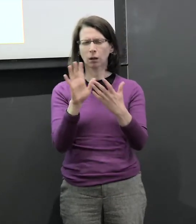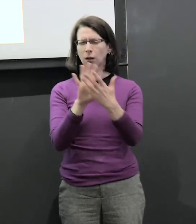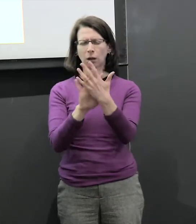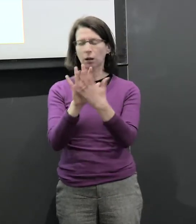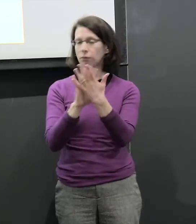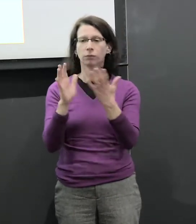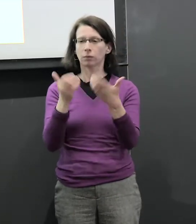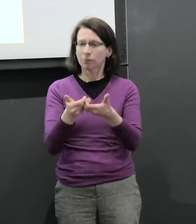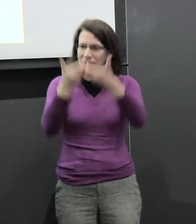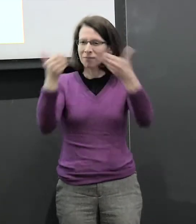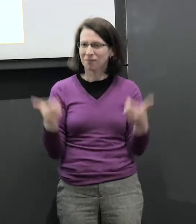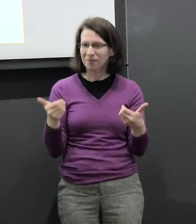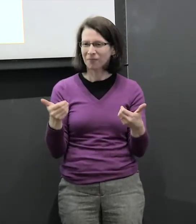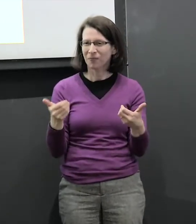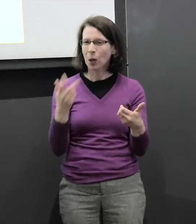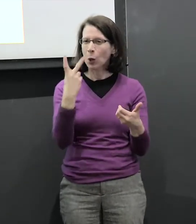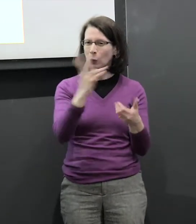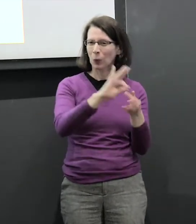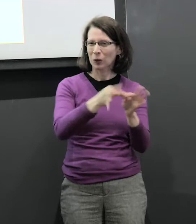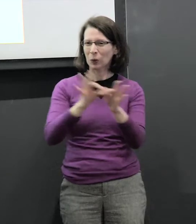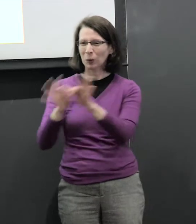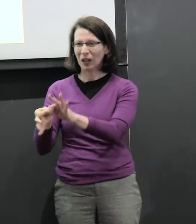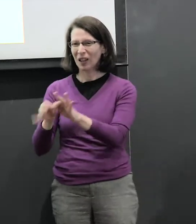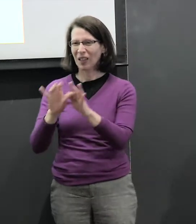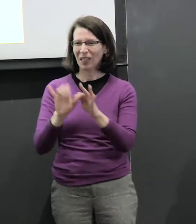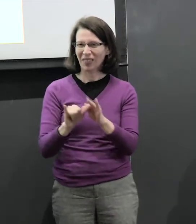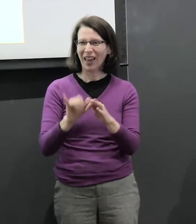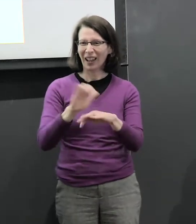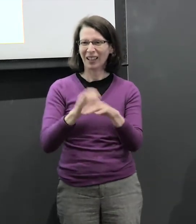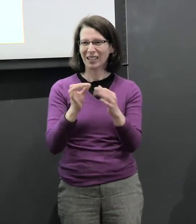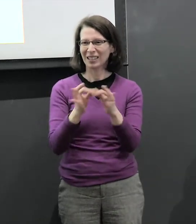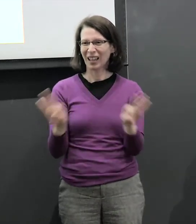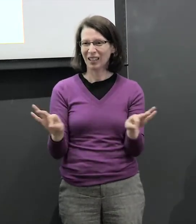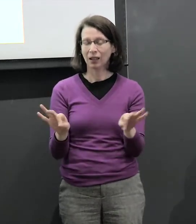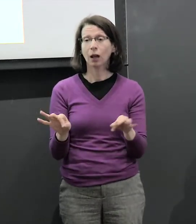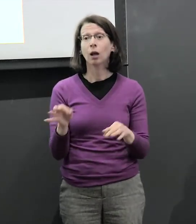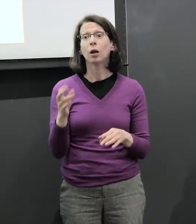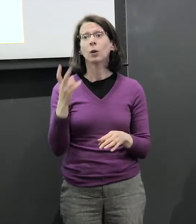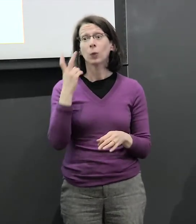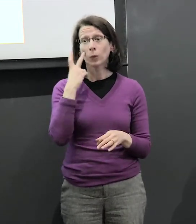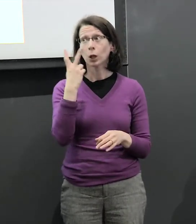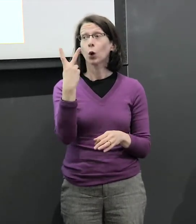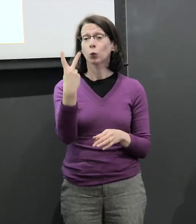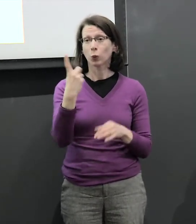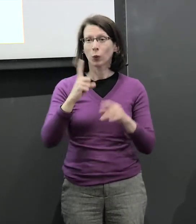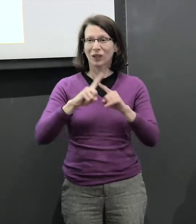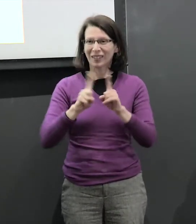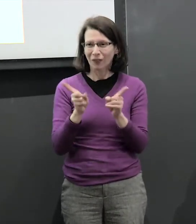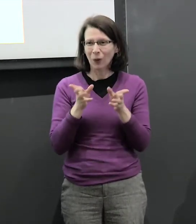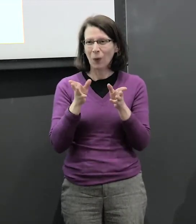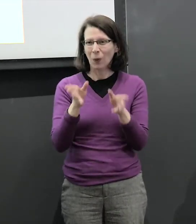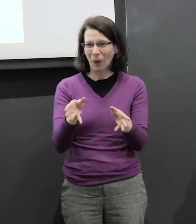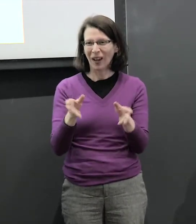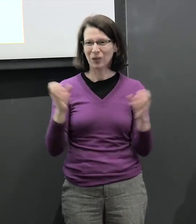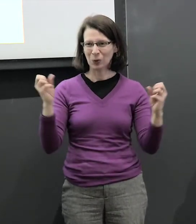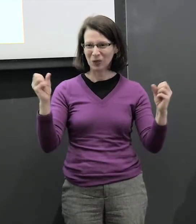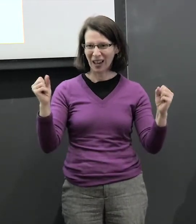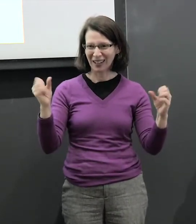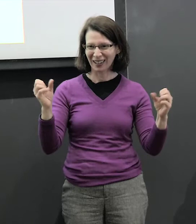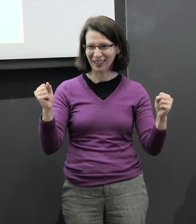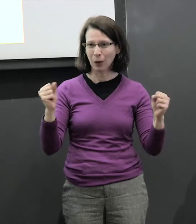the two readings of the English sentence, the sentence will come in two varieties, which will be signed one after the